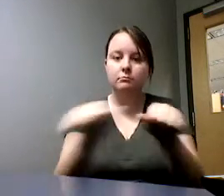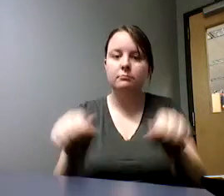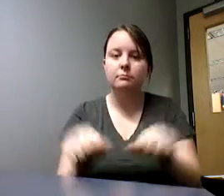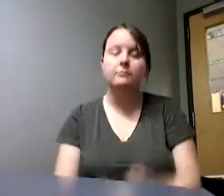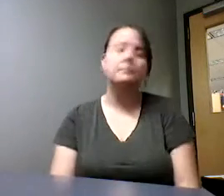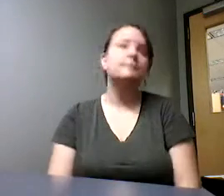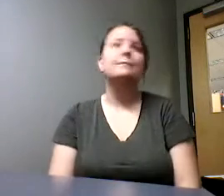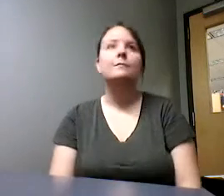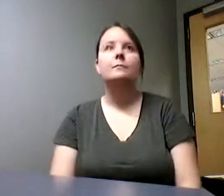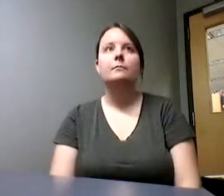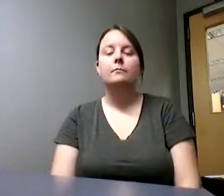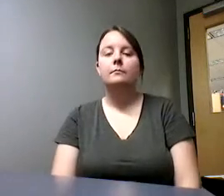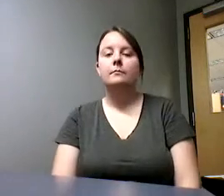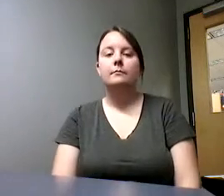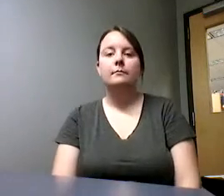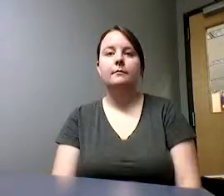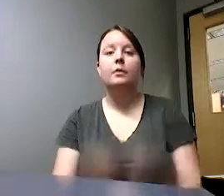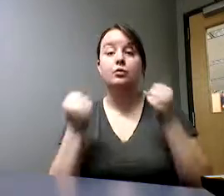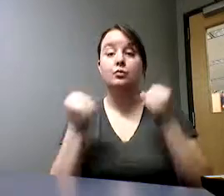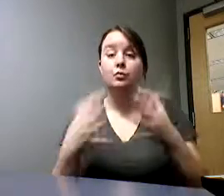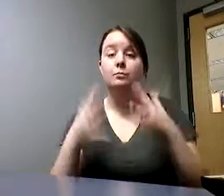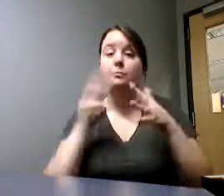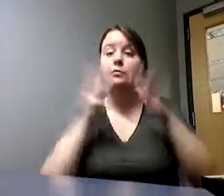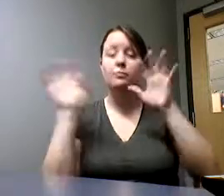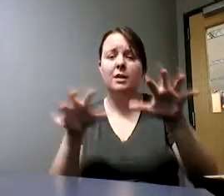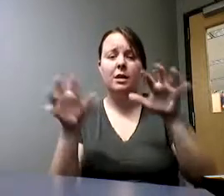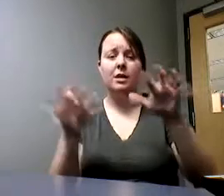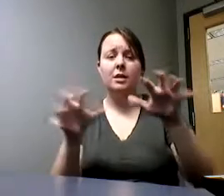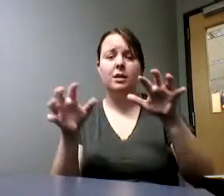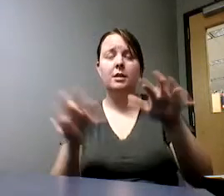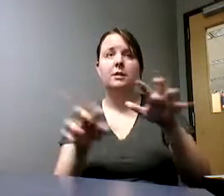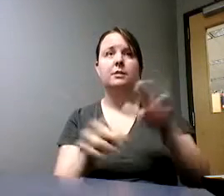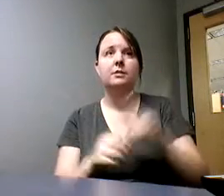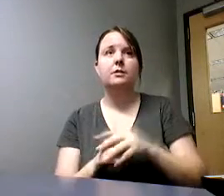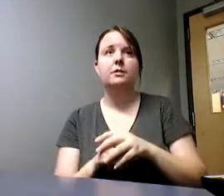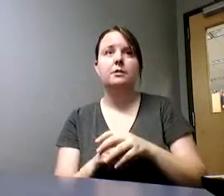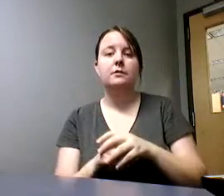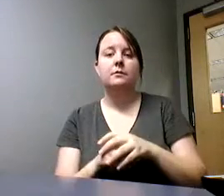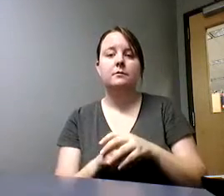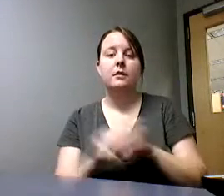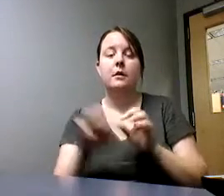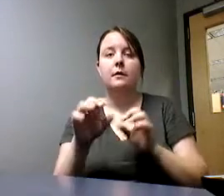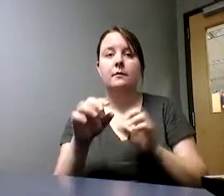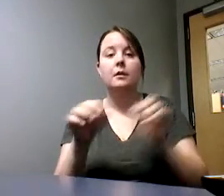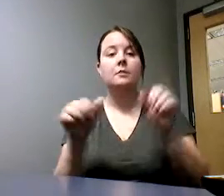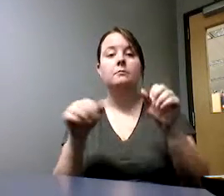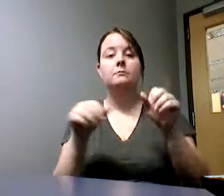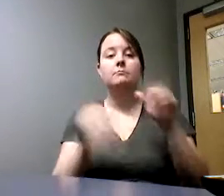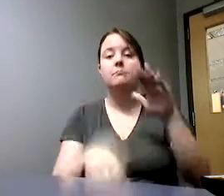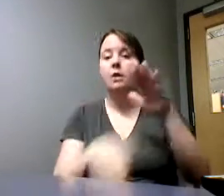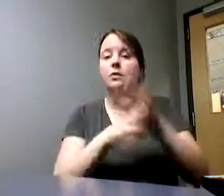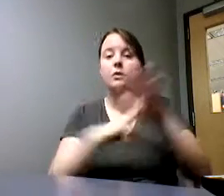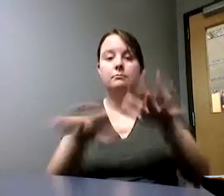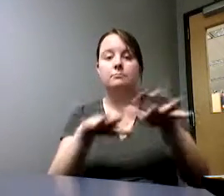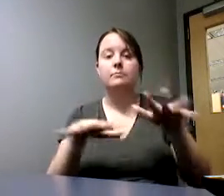so much rain for an extended period of time that it couldn't hold any more water. If ground gets to the point where it's